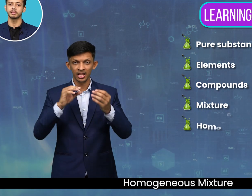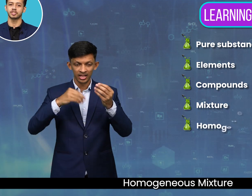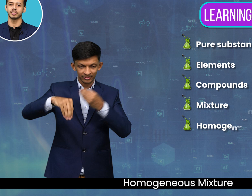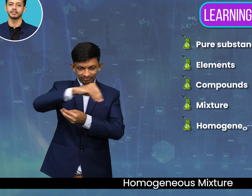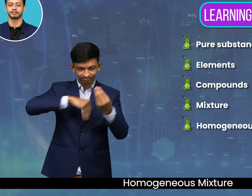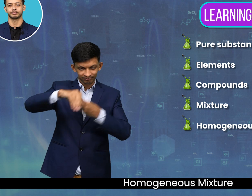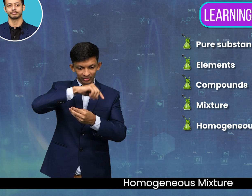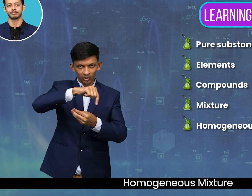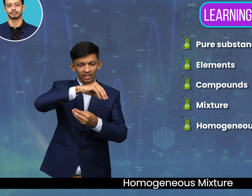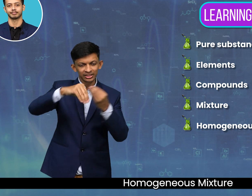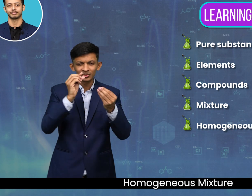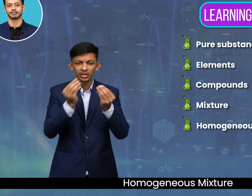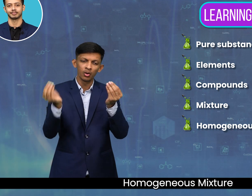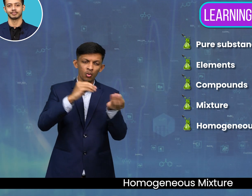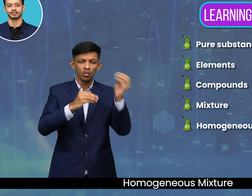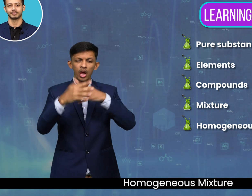homogeneous mixture,